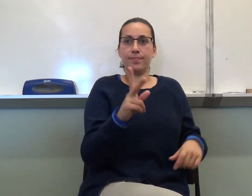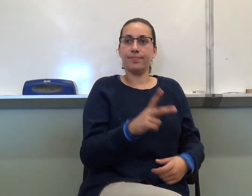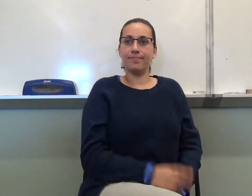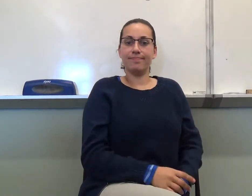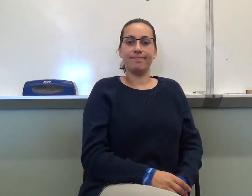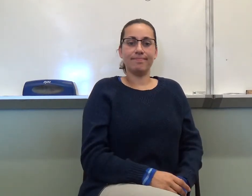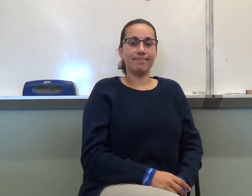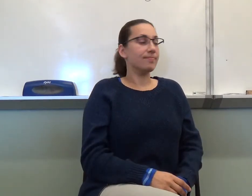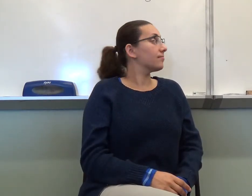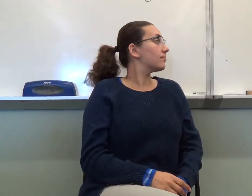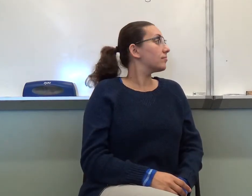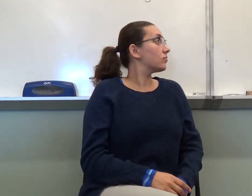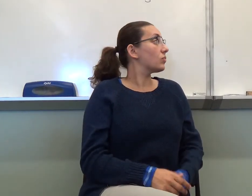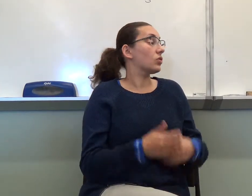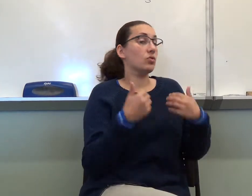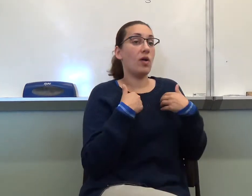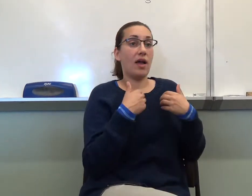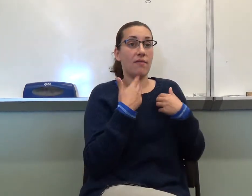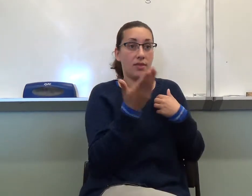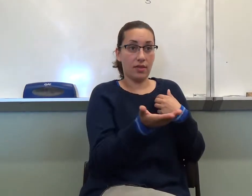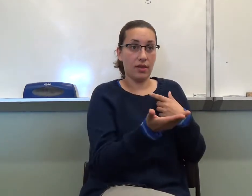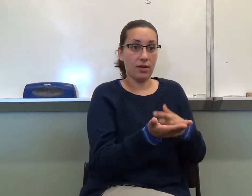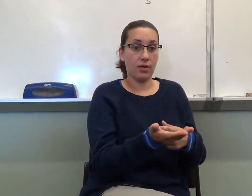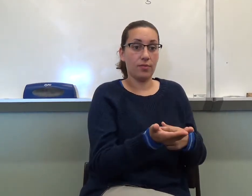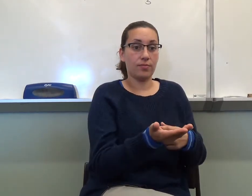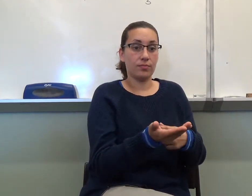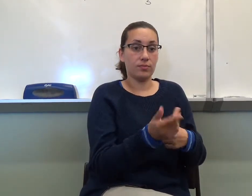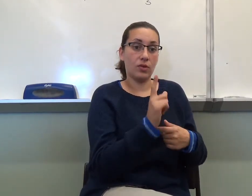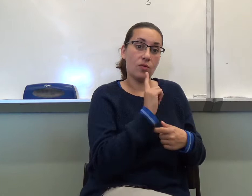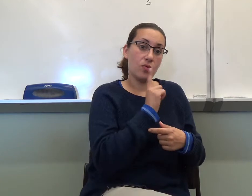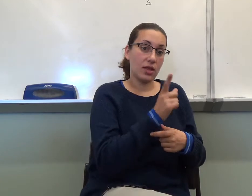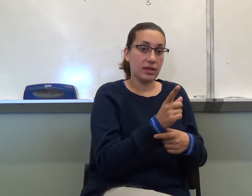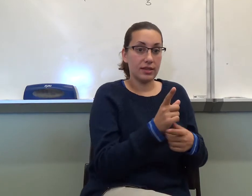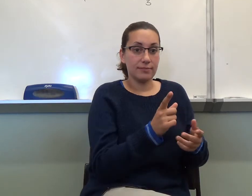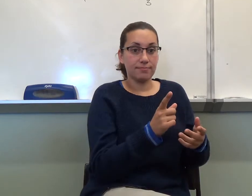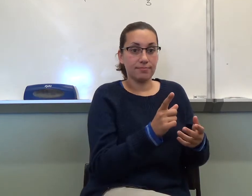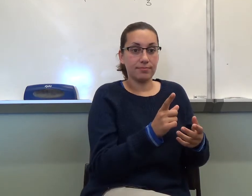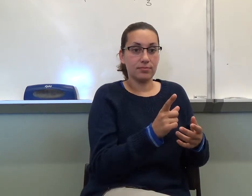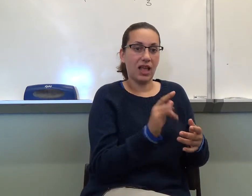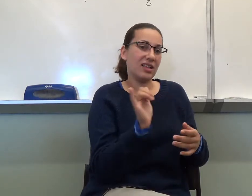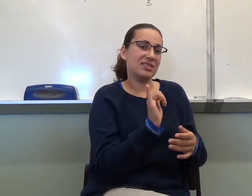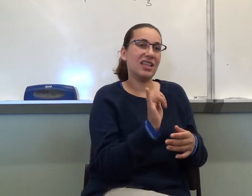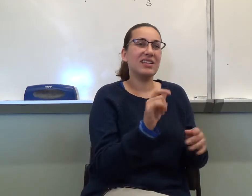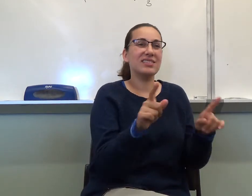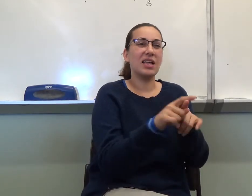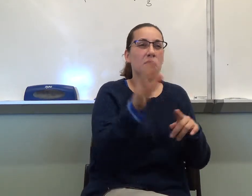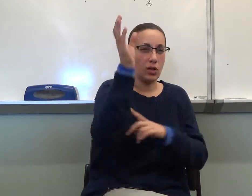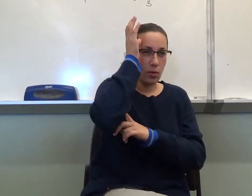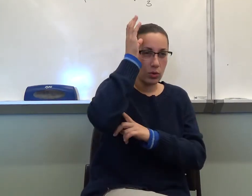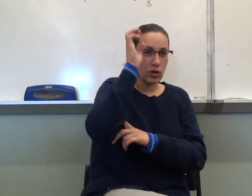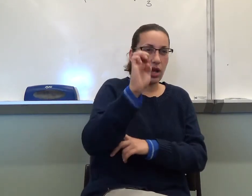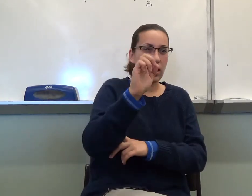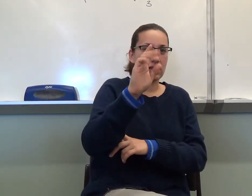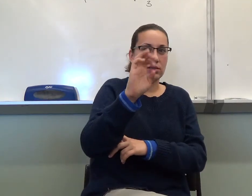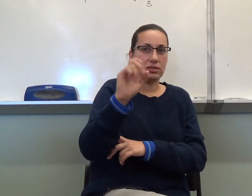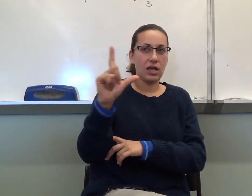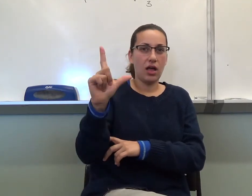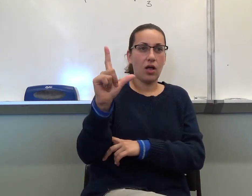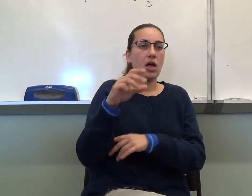So what you get is really a section of an Excel spreadsheet. That's all it is. If you've ever worked with that on a